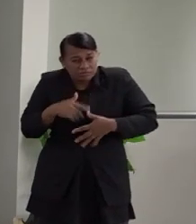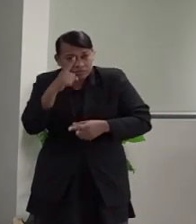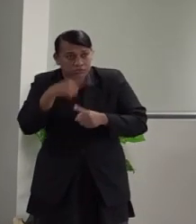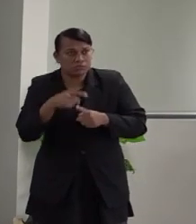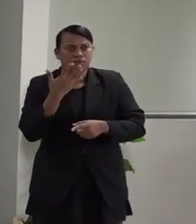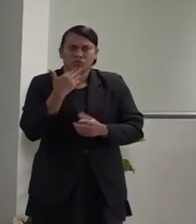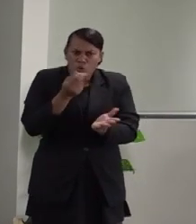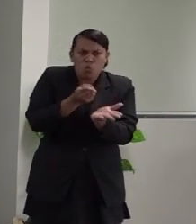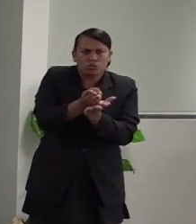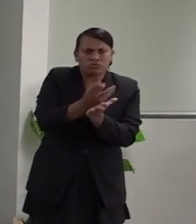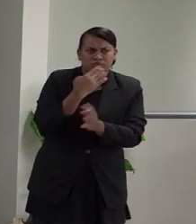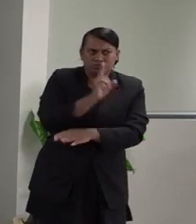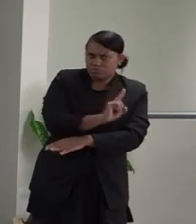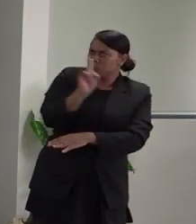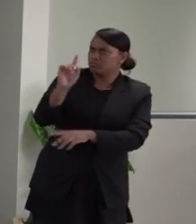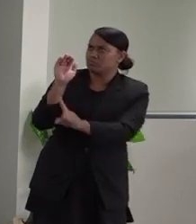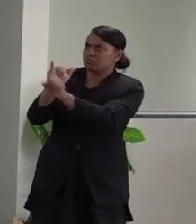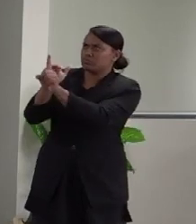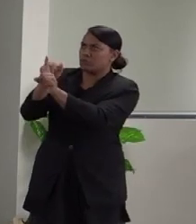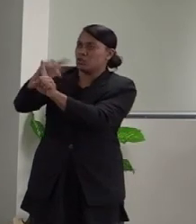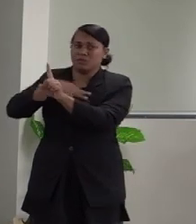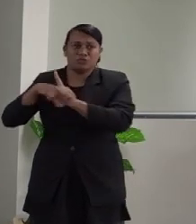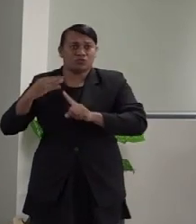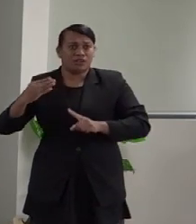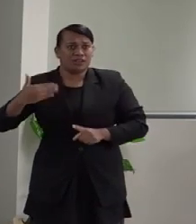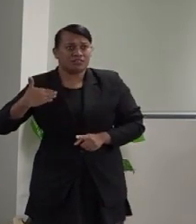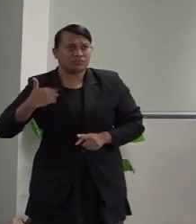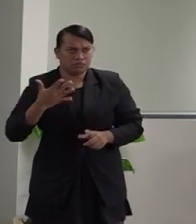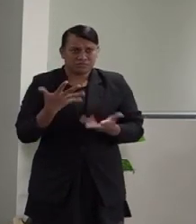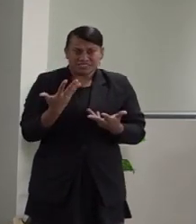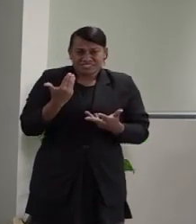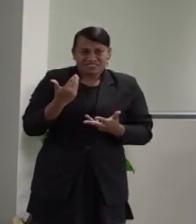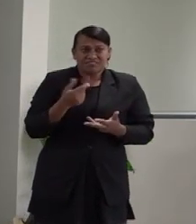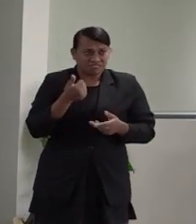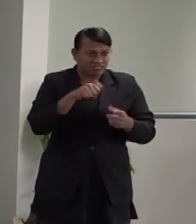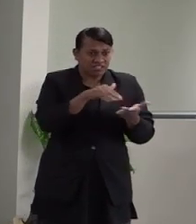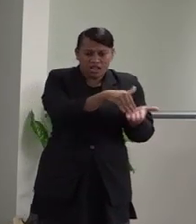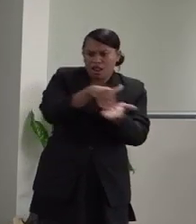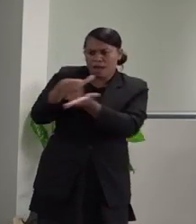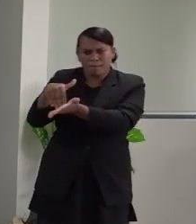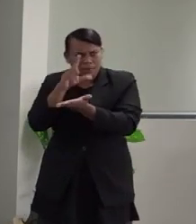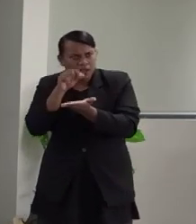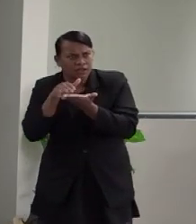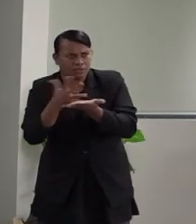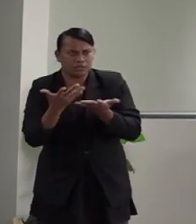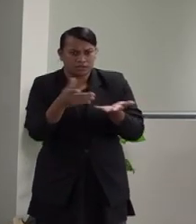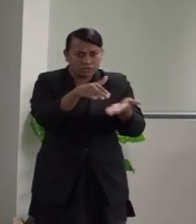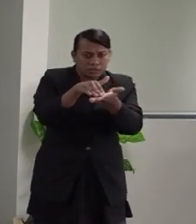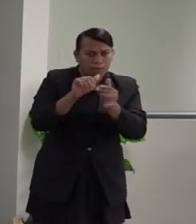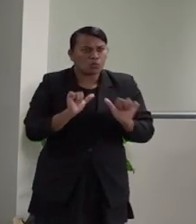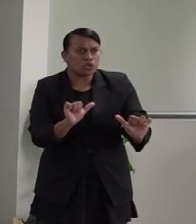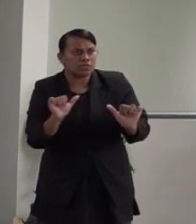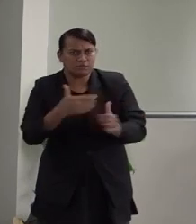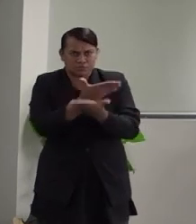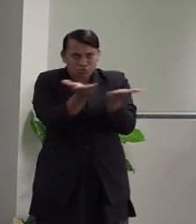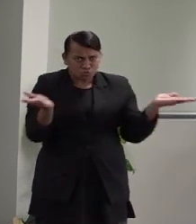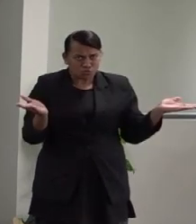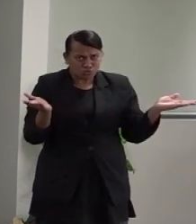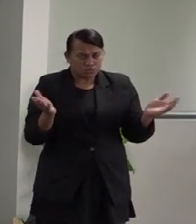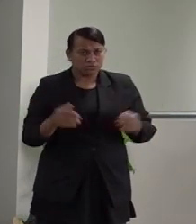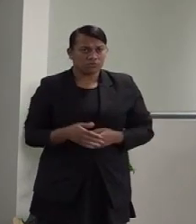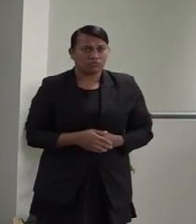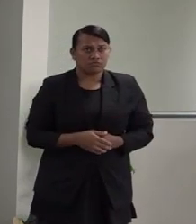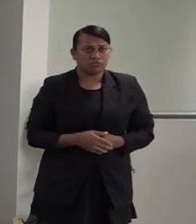sick. Help them help you, and help Fiji beat this virus. Excuse me.